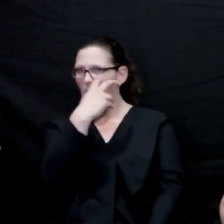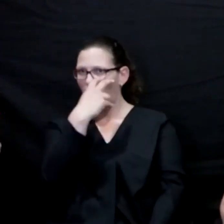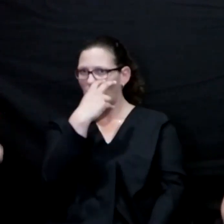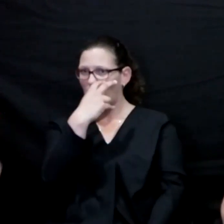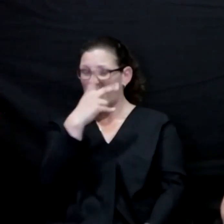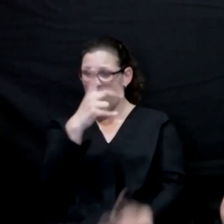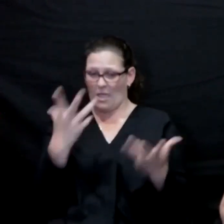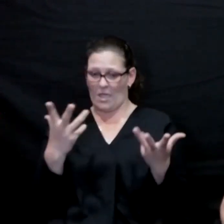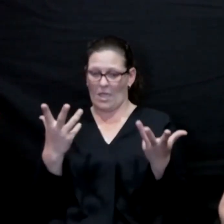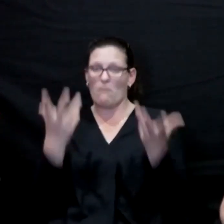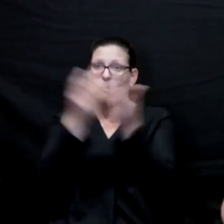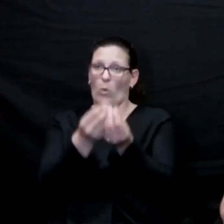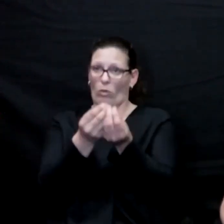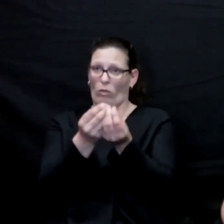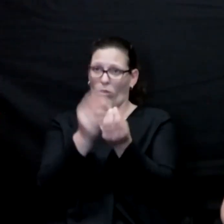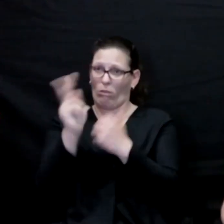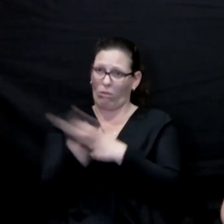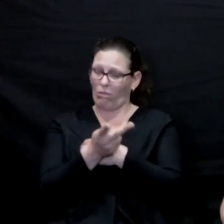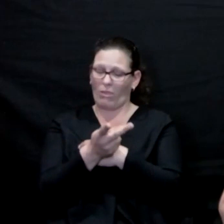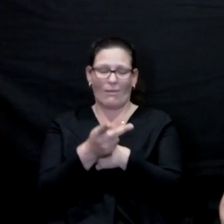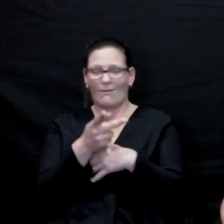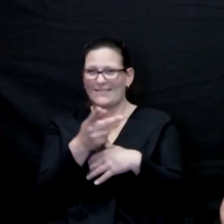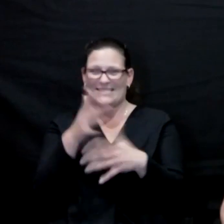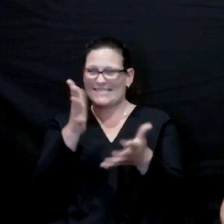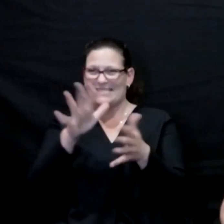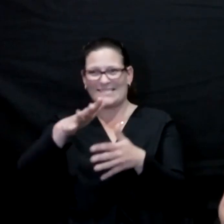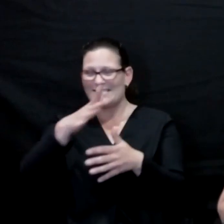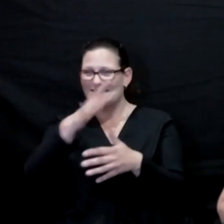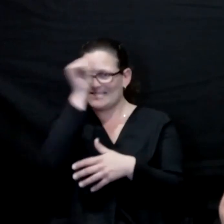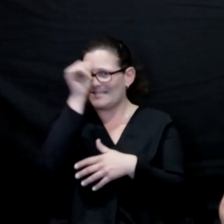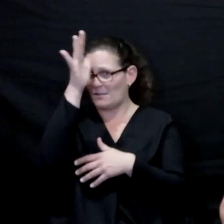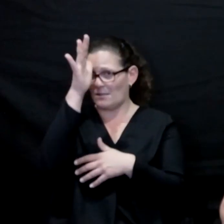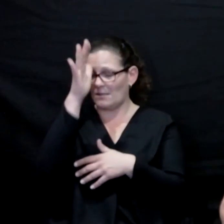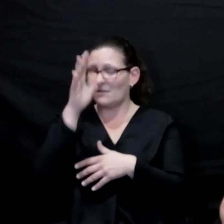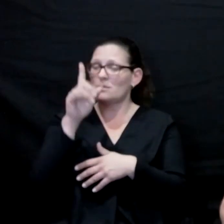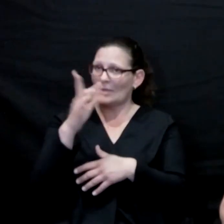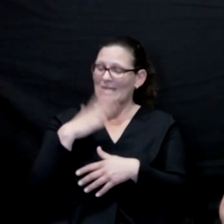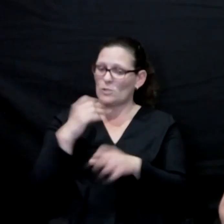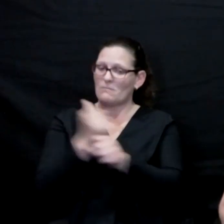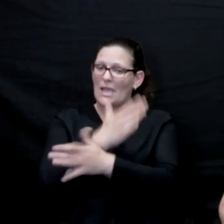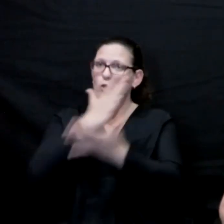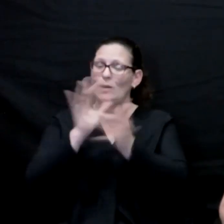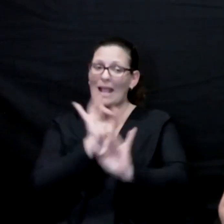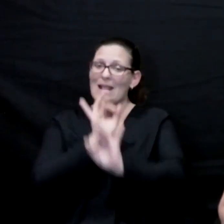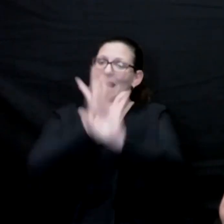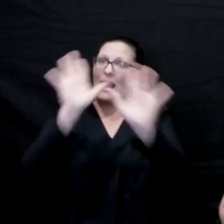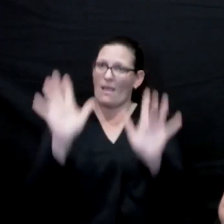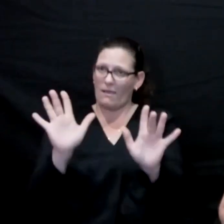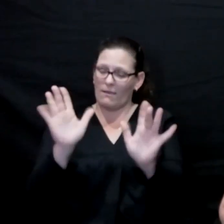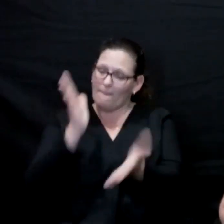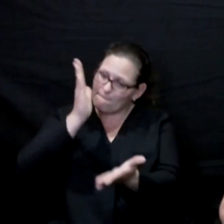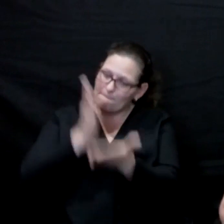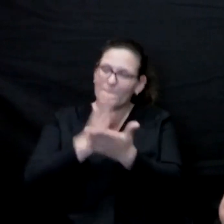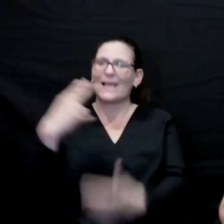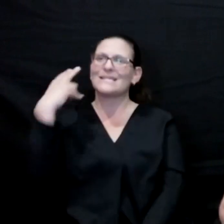have to highlight that. When you go into your planning meeting or your review meeting, highlight that. And that's